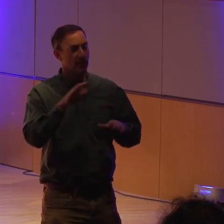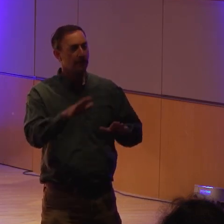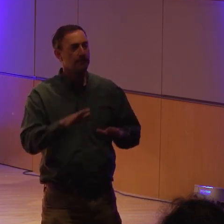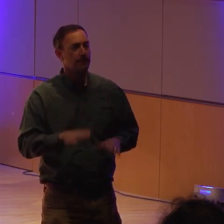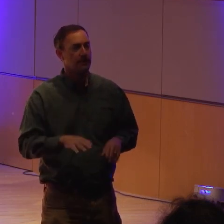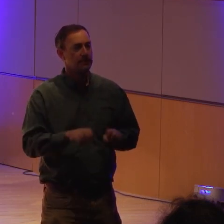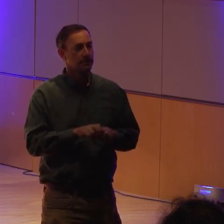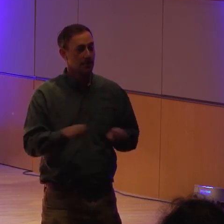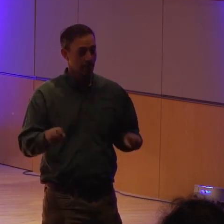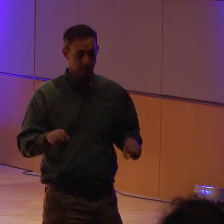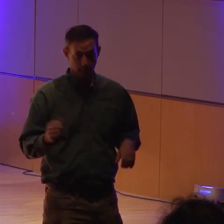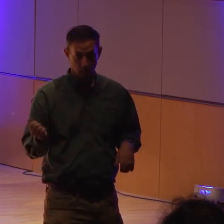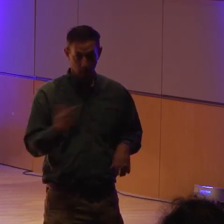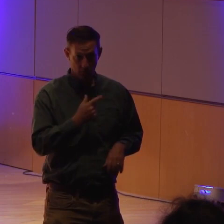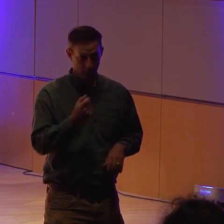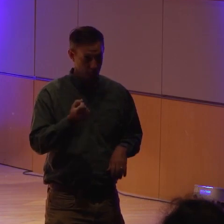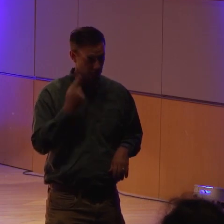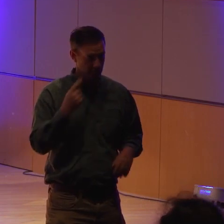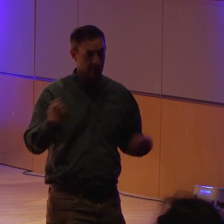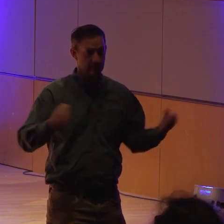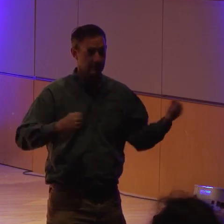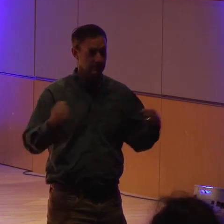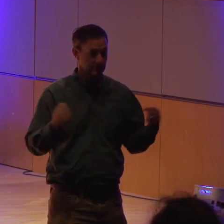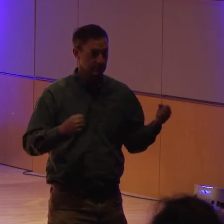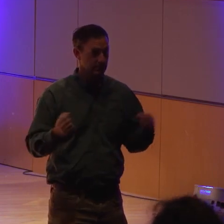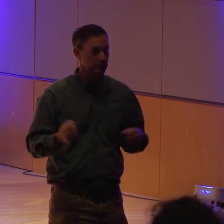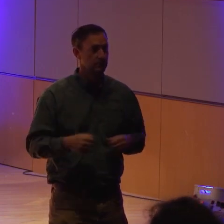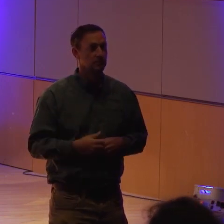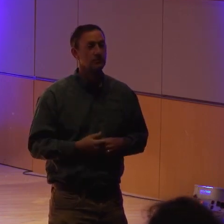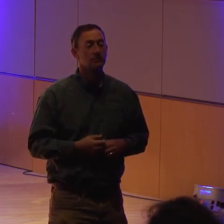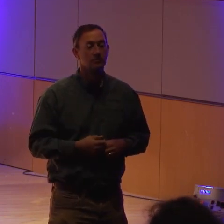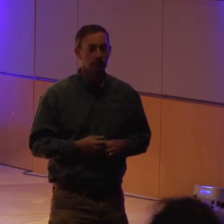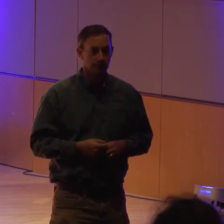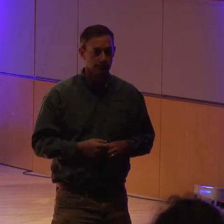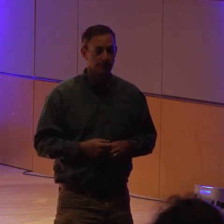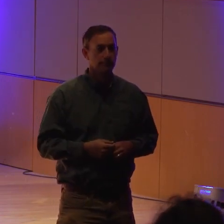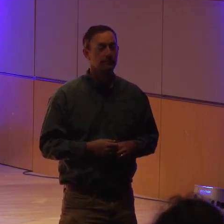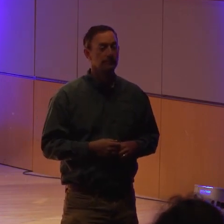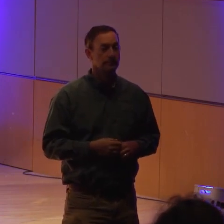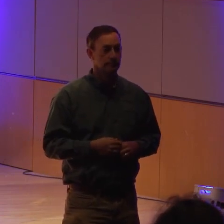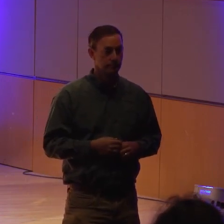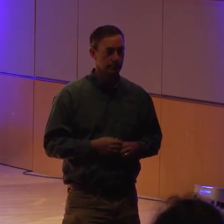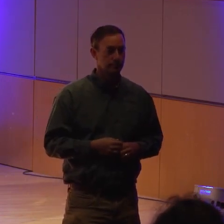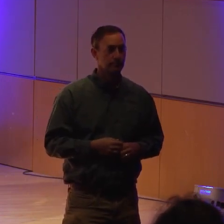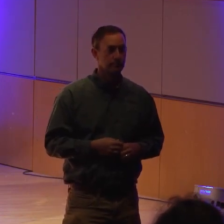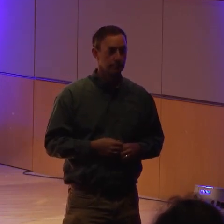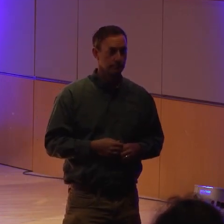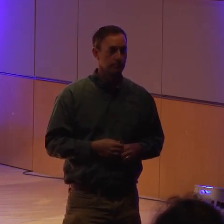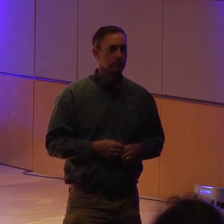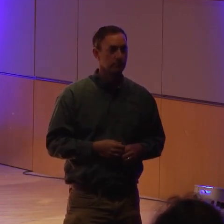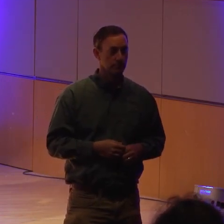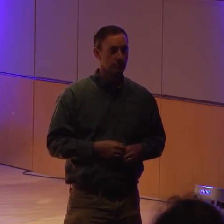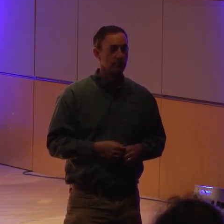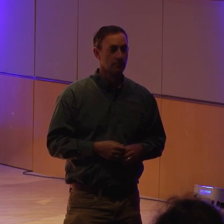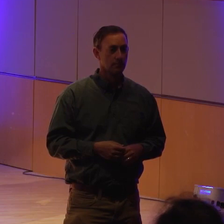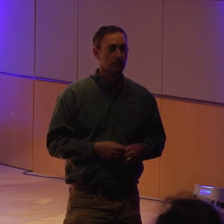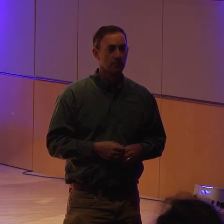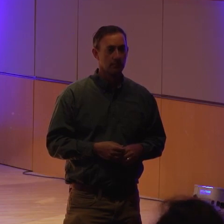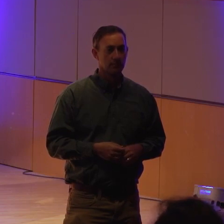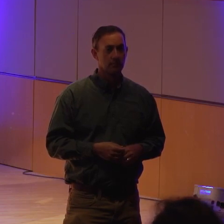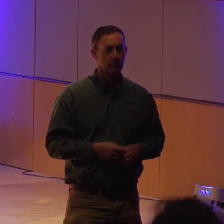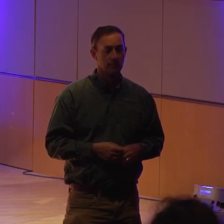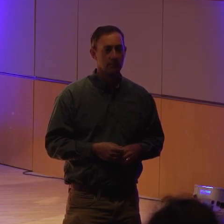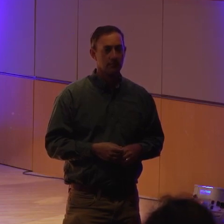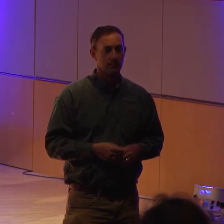panel. Does everyone understand? Okay. So if you... I believe that there are